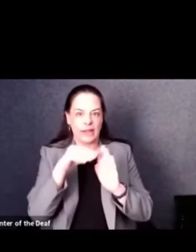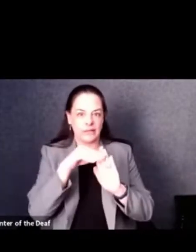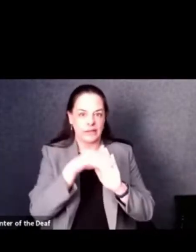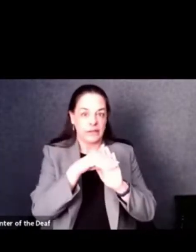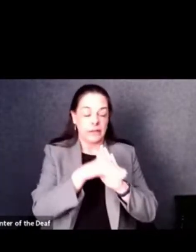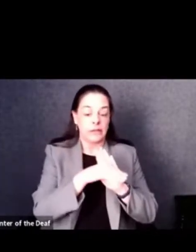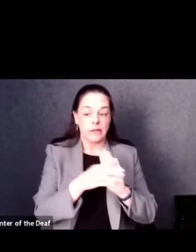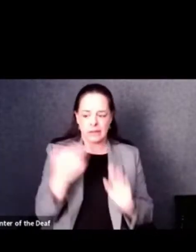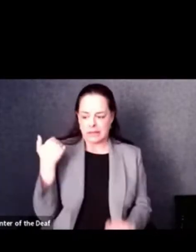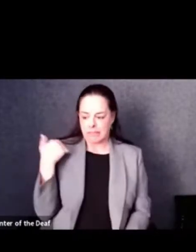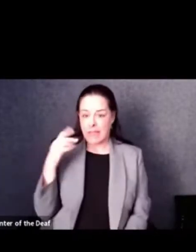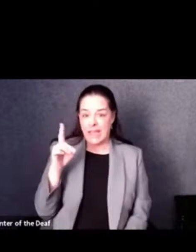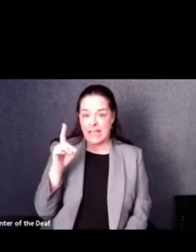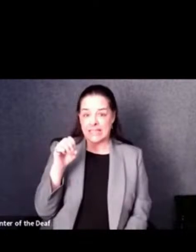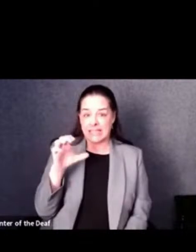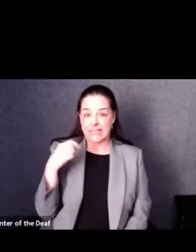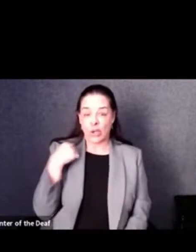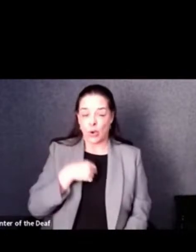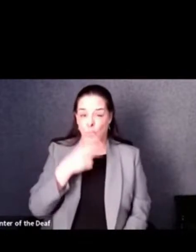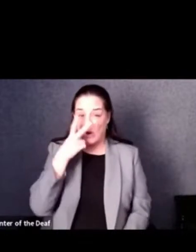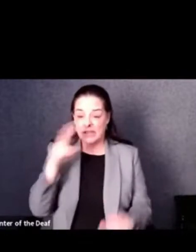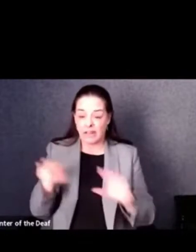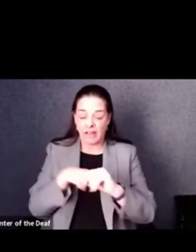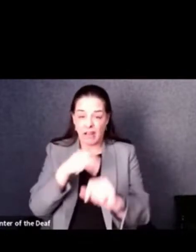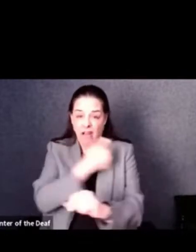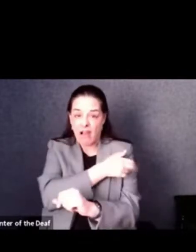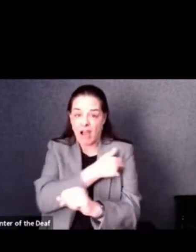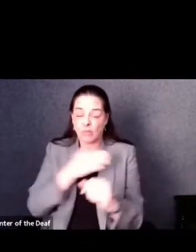seeing hospitalizations well over 100